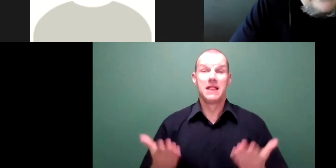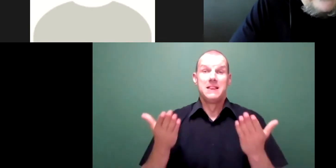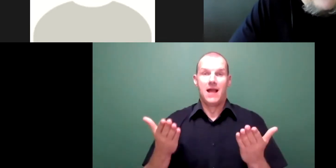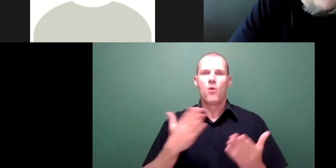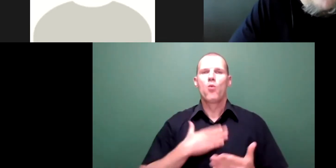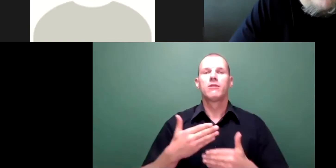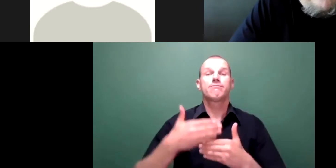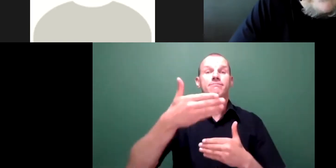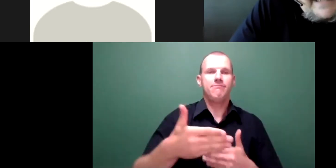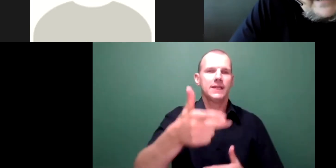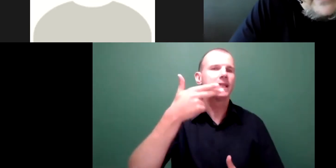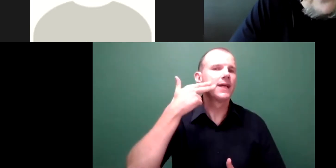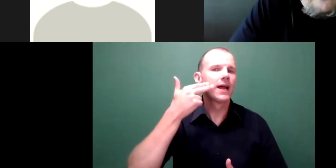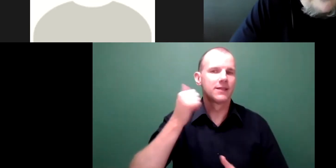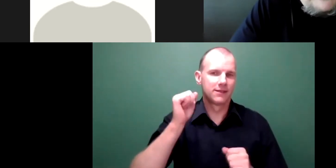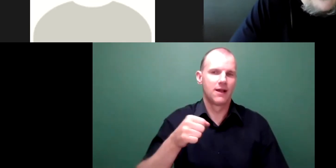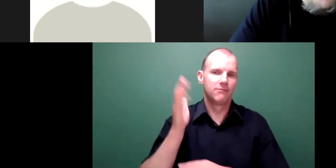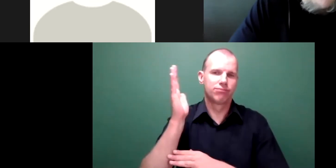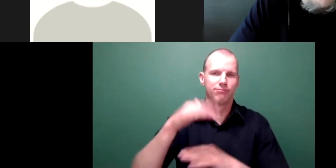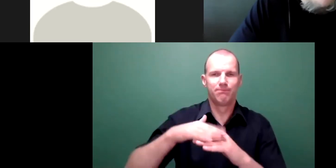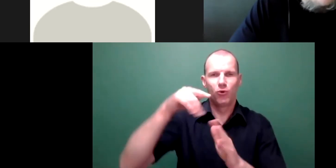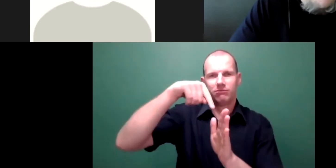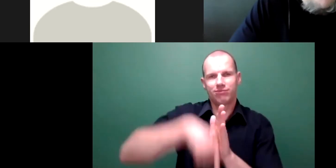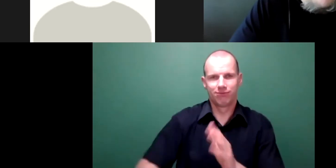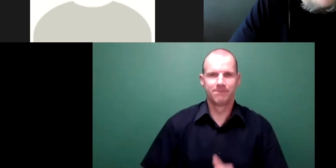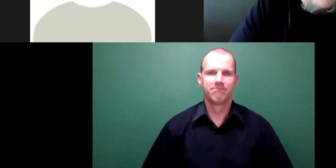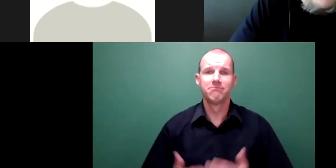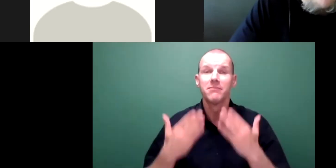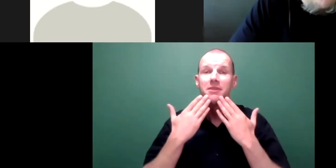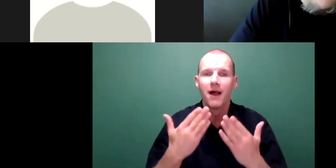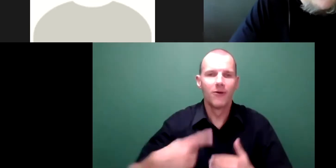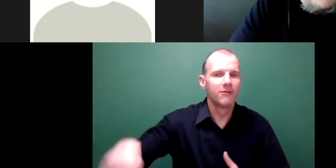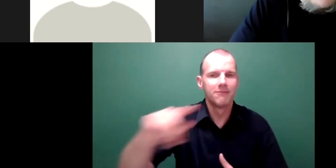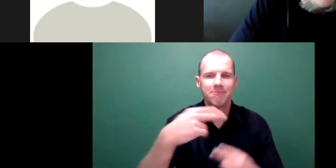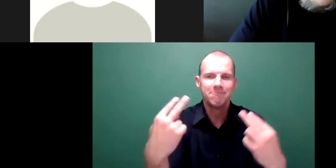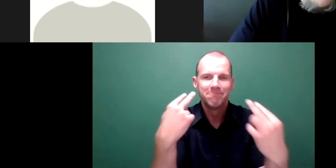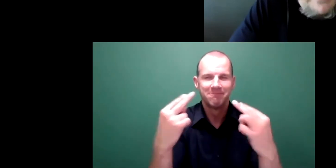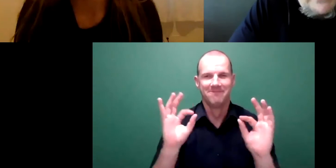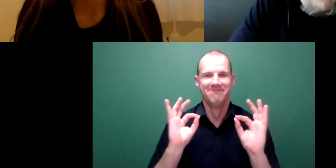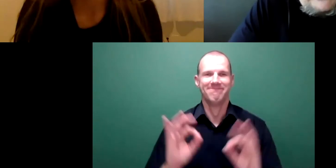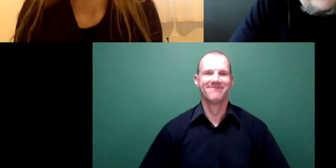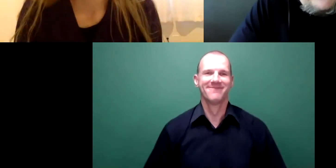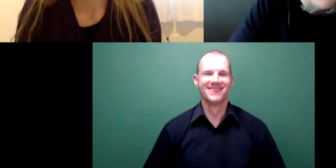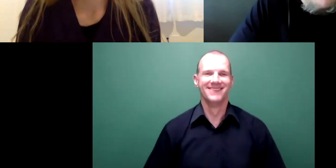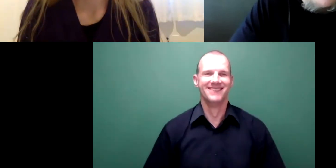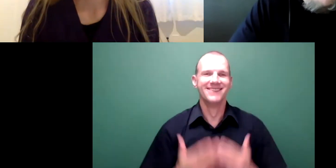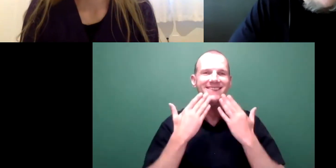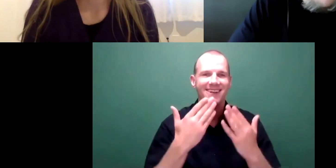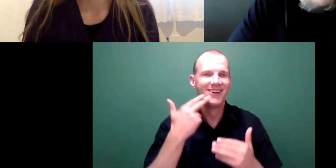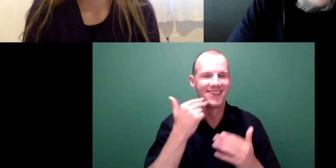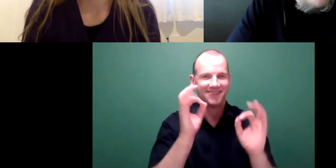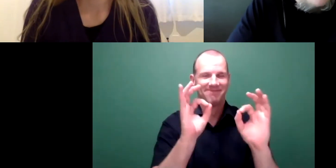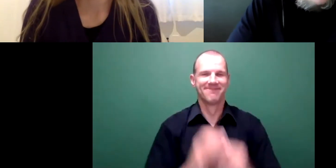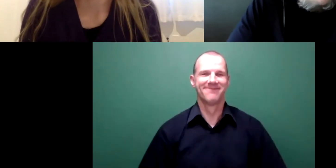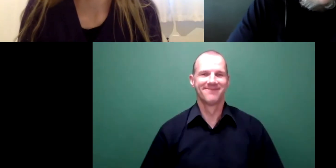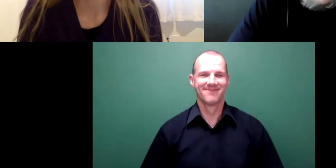been attending this conference, we hope that you will also then given an opportunity to be accredited interpreters. So I'm going to